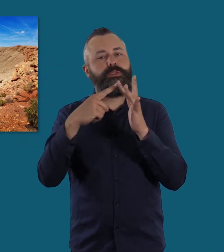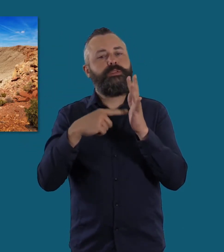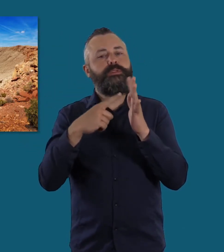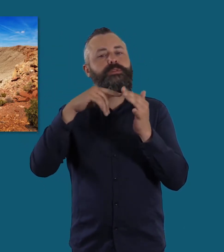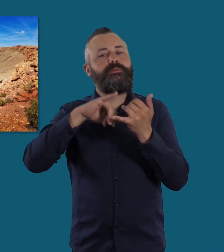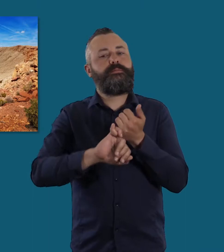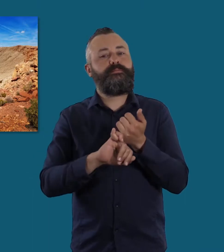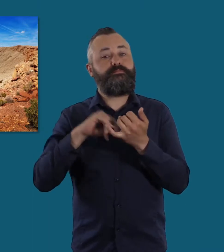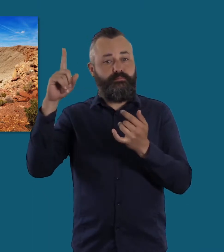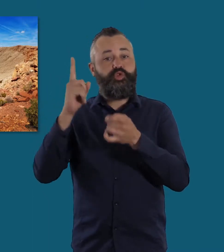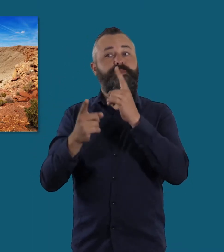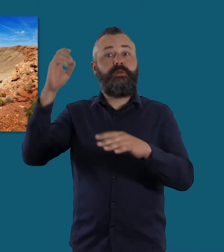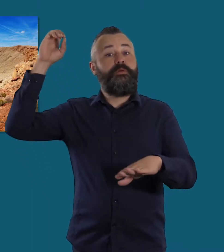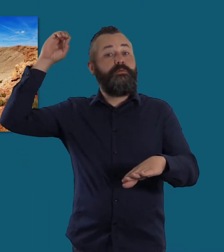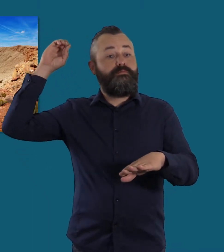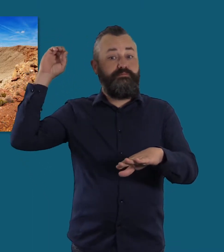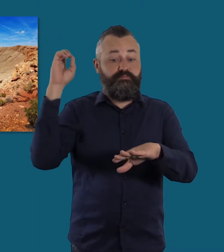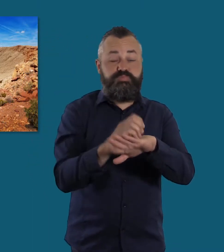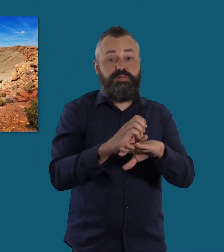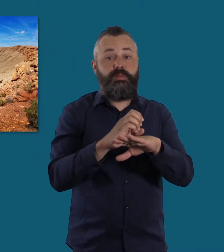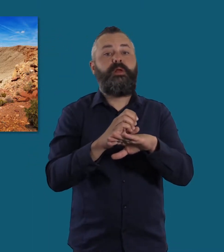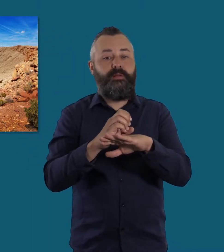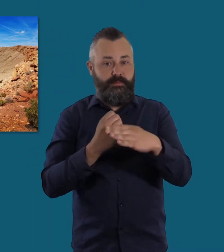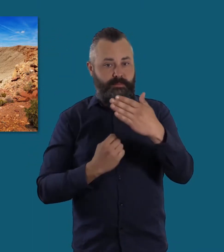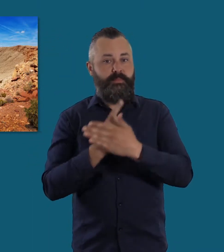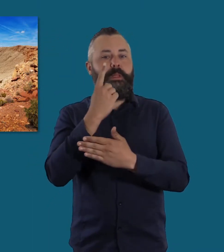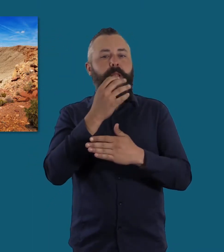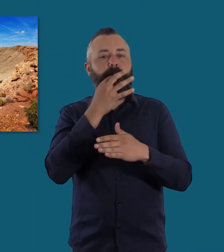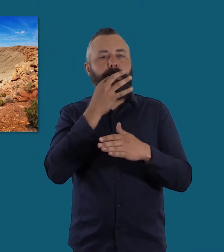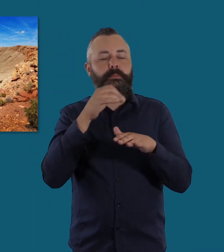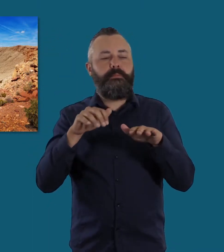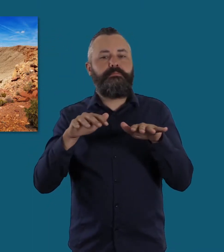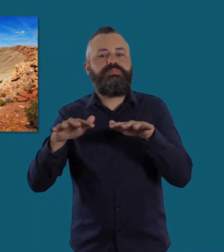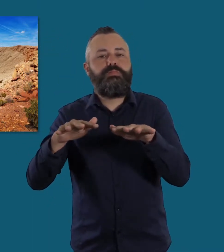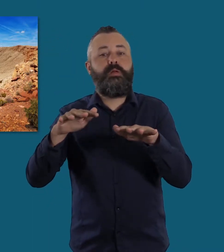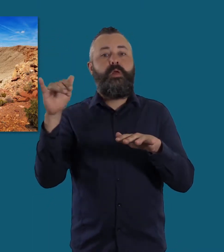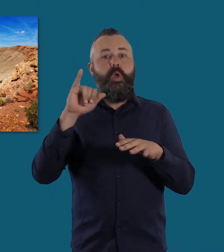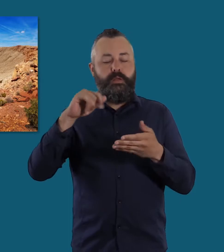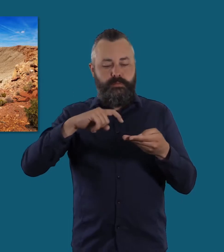Meteorites can cause seismic waves to radiate from point of impact, which may be recorded or felt as a small earthquake.